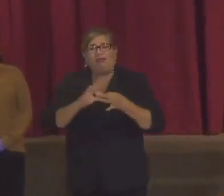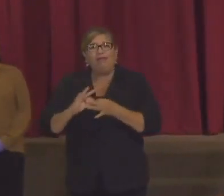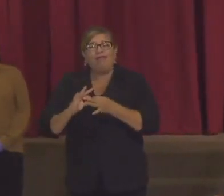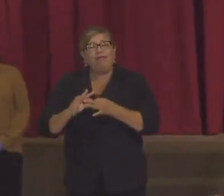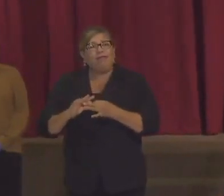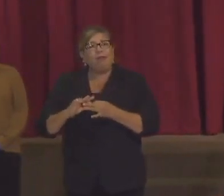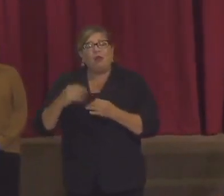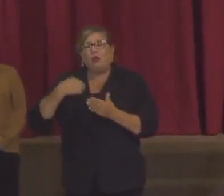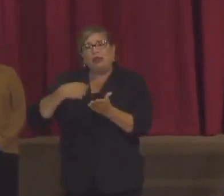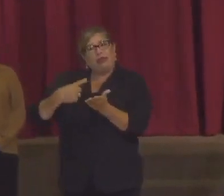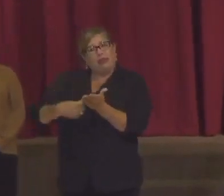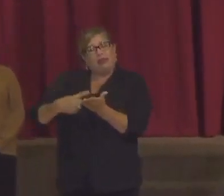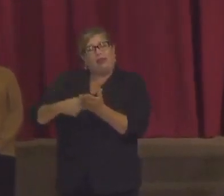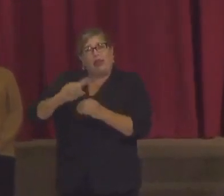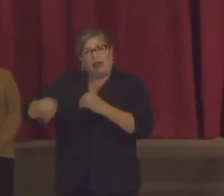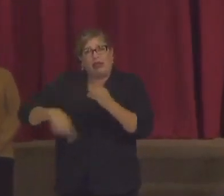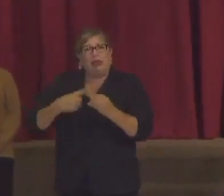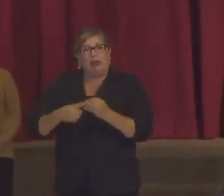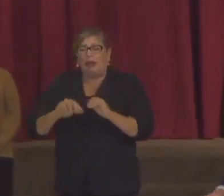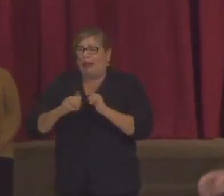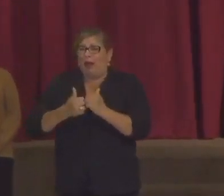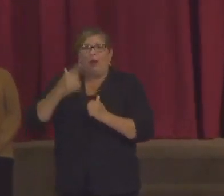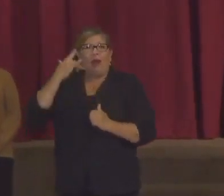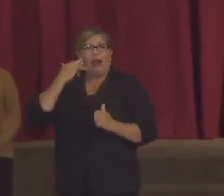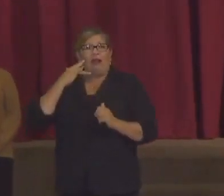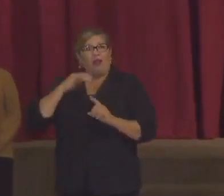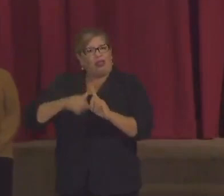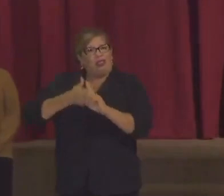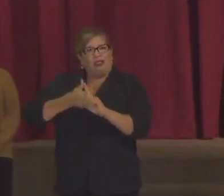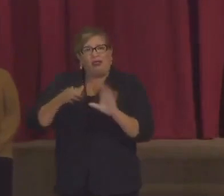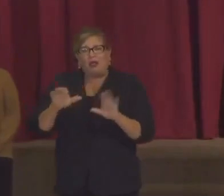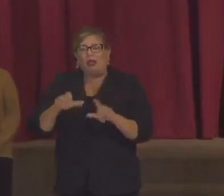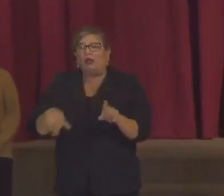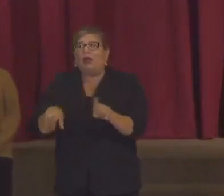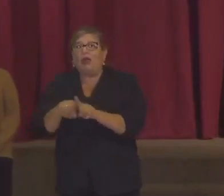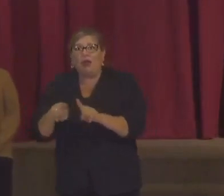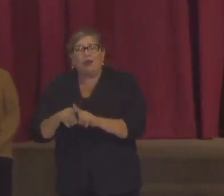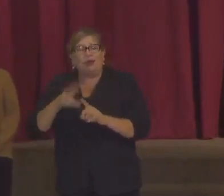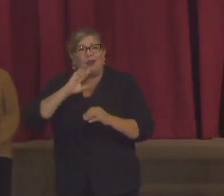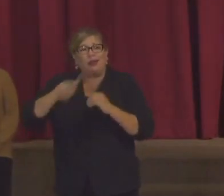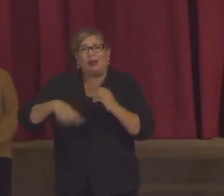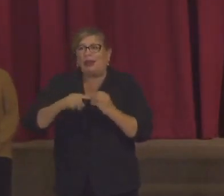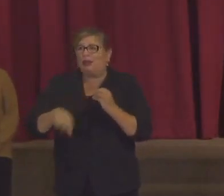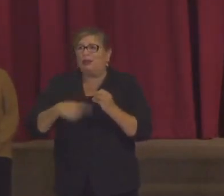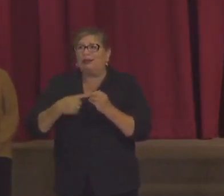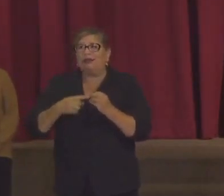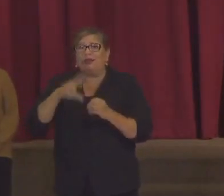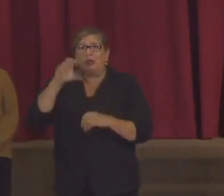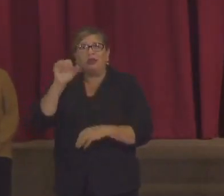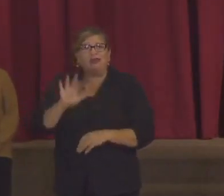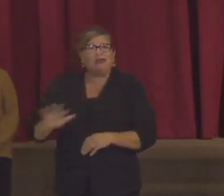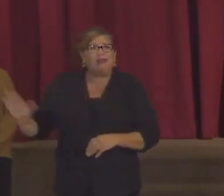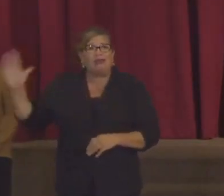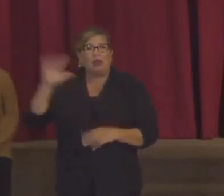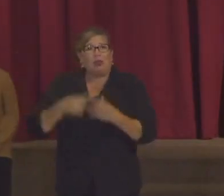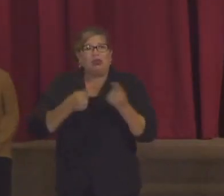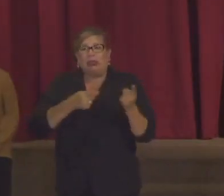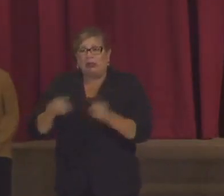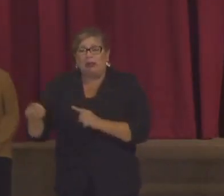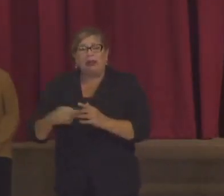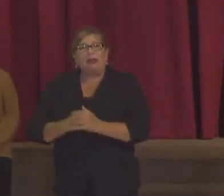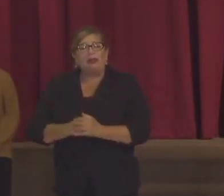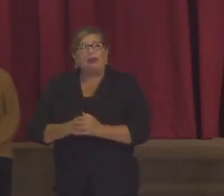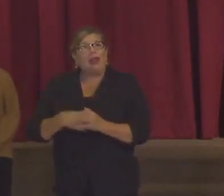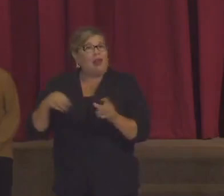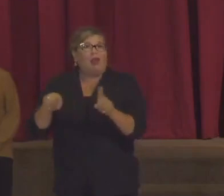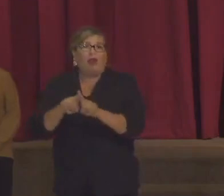state, not only of the state of California, but the state of this nation, and more broadly, the world